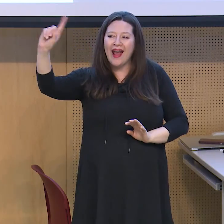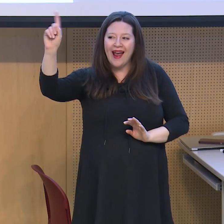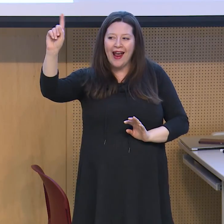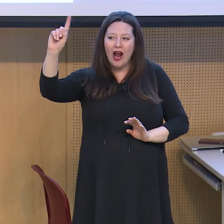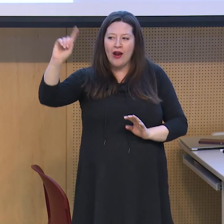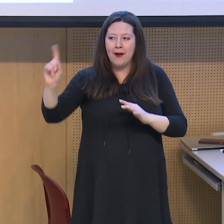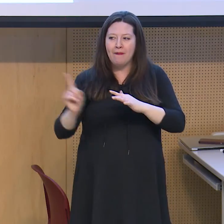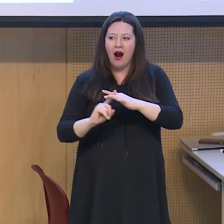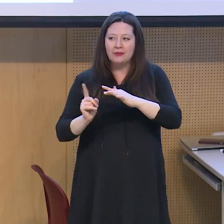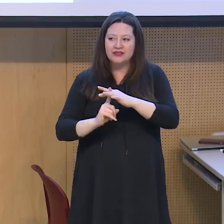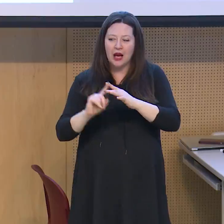you where.